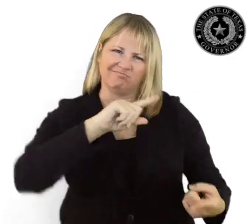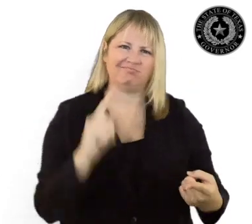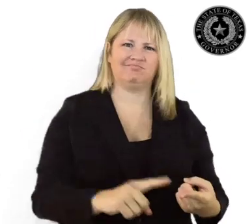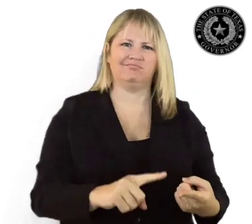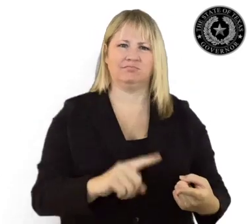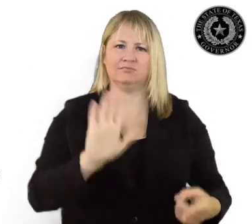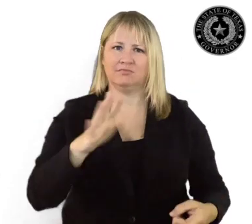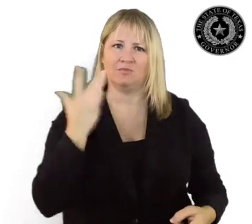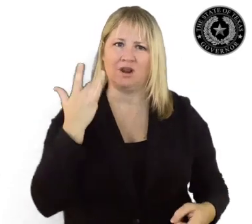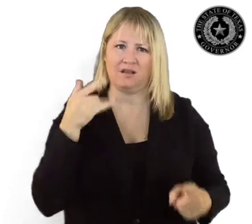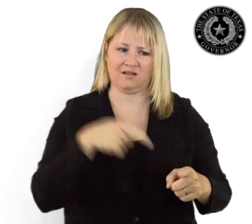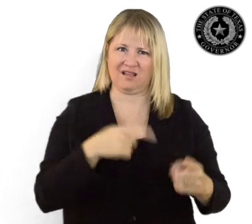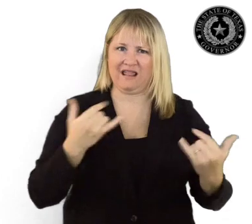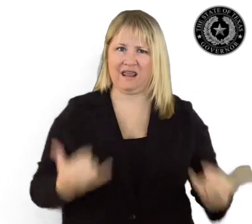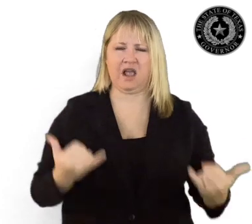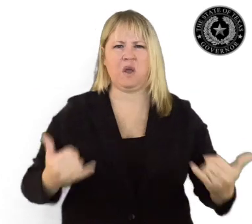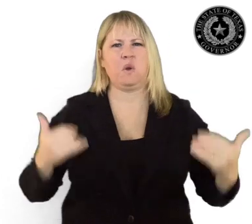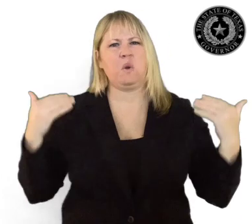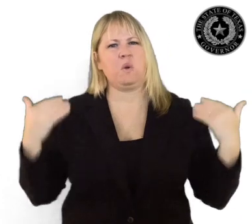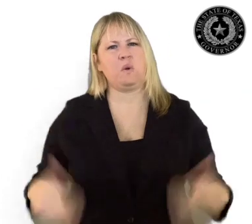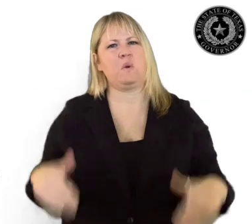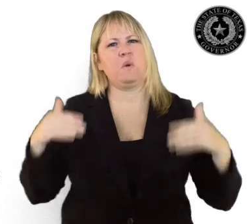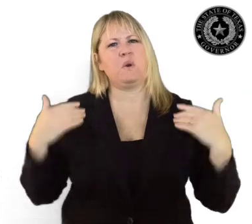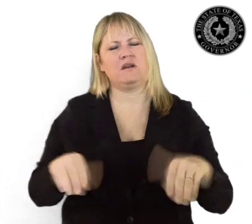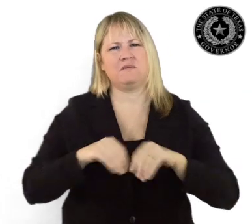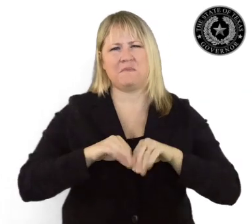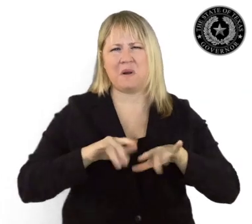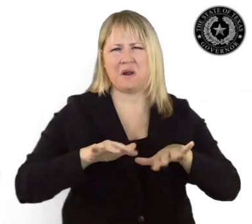extreme measures, and